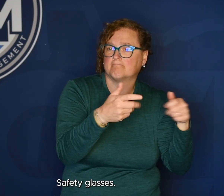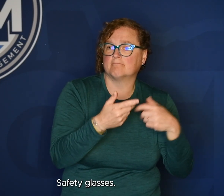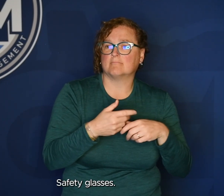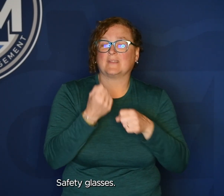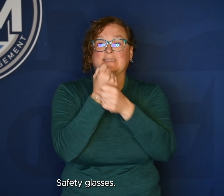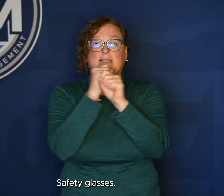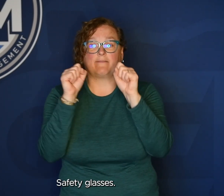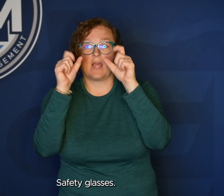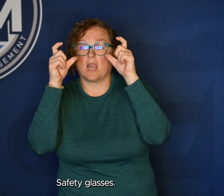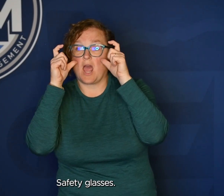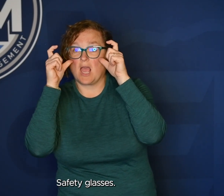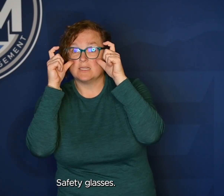safety glasses,